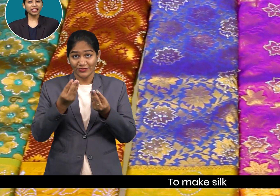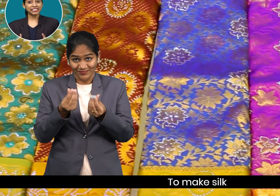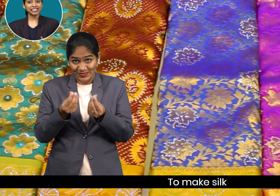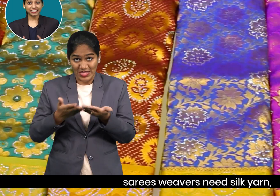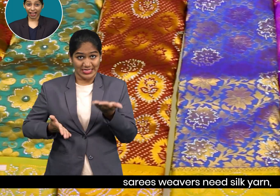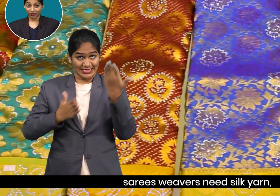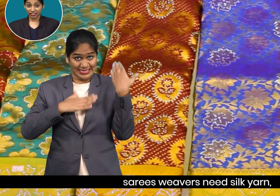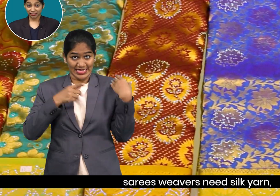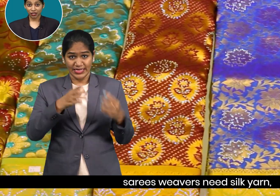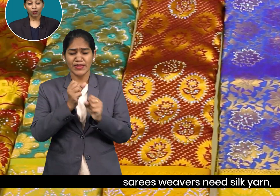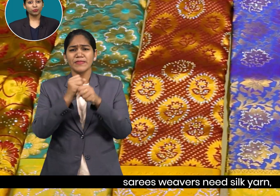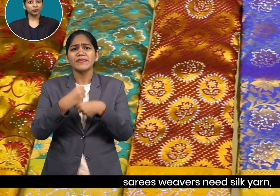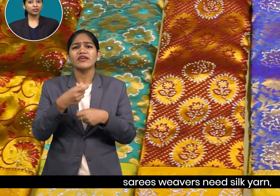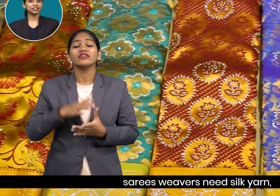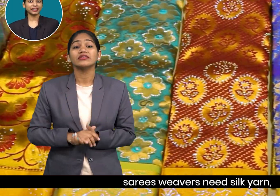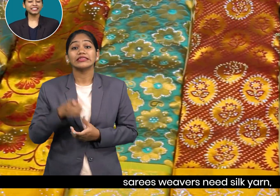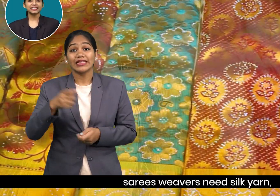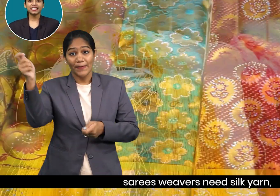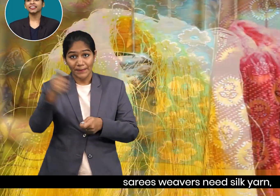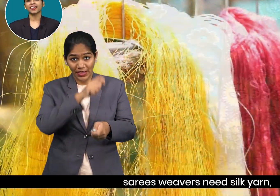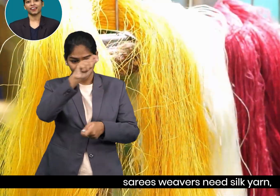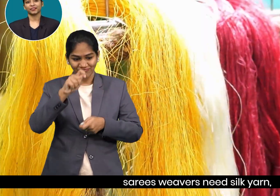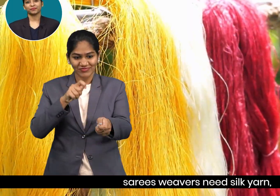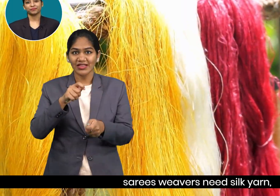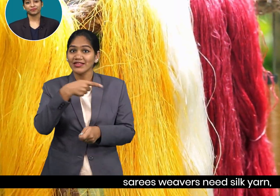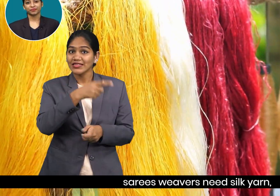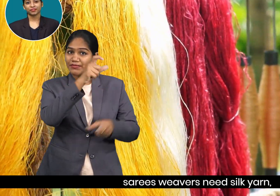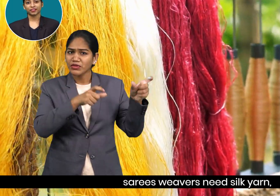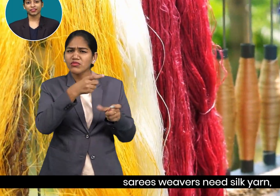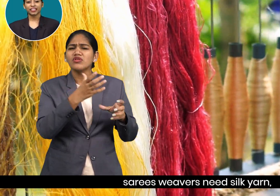To make silk saris, weavers need silk yarn,